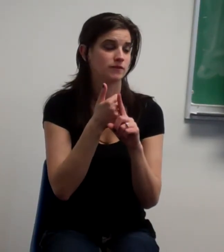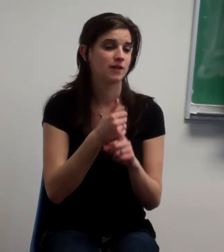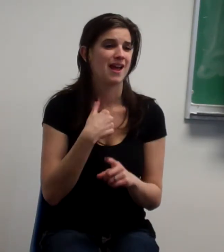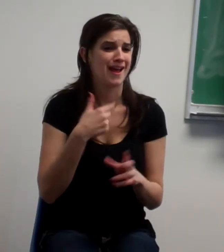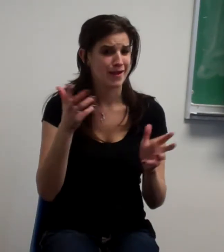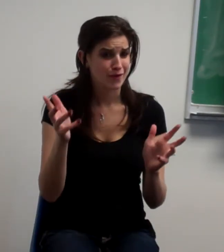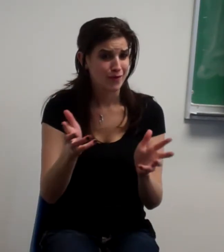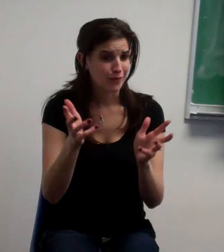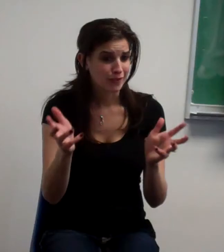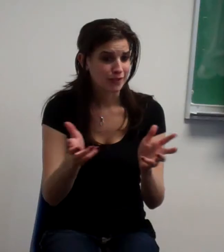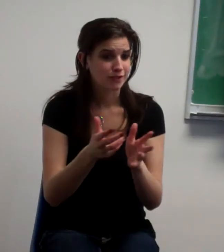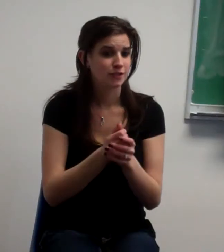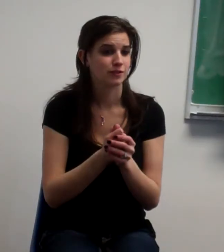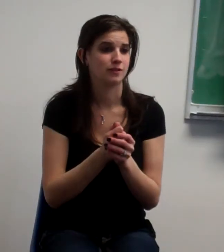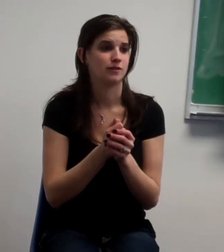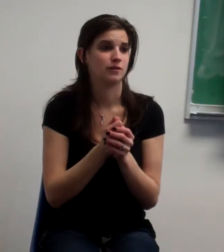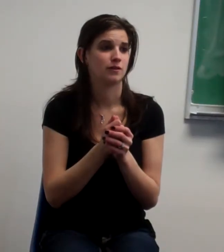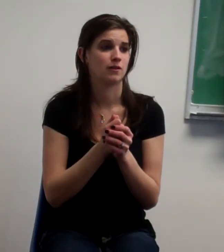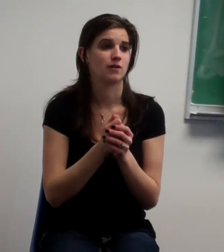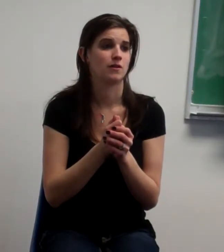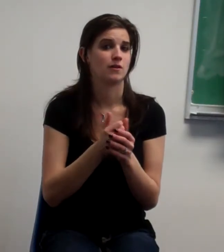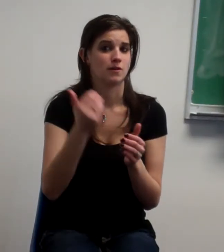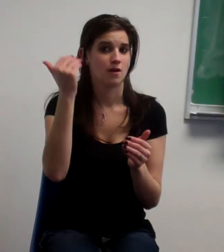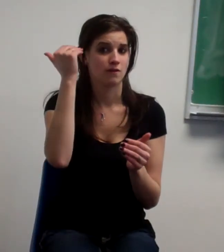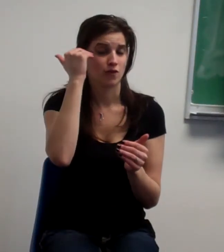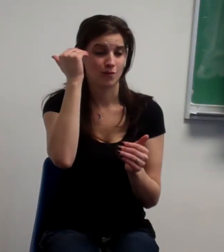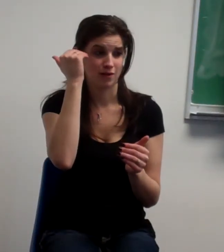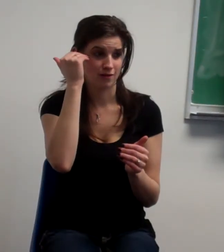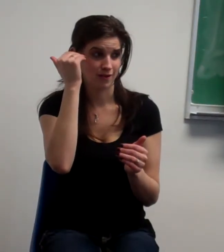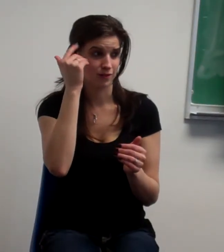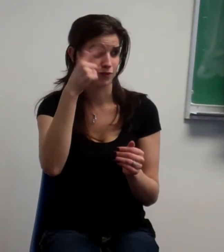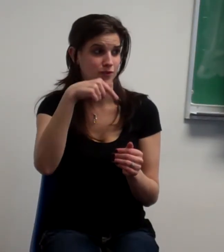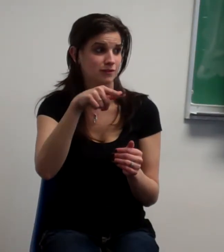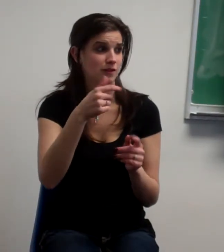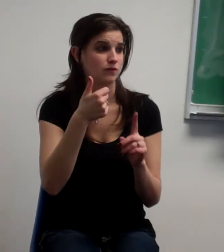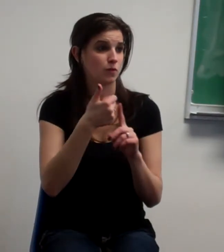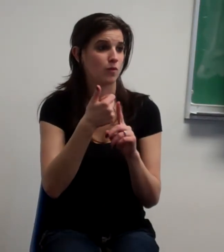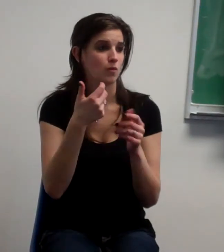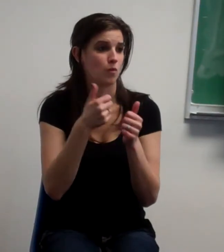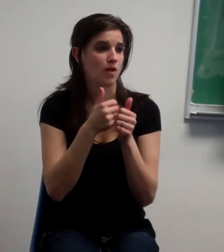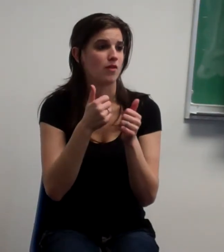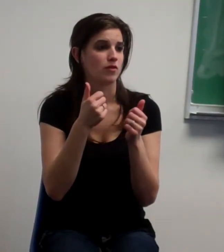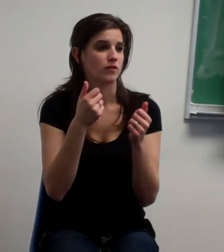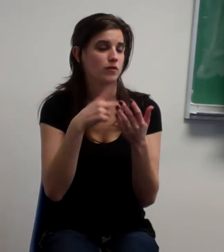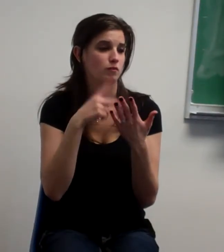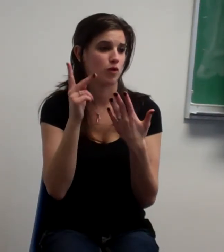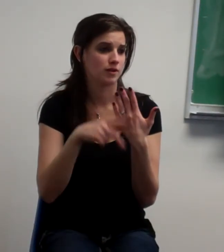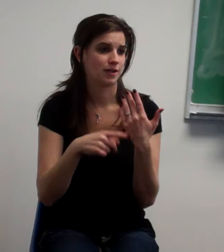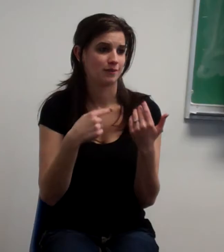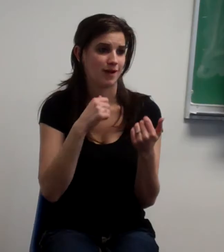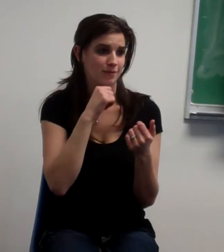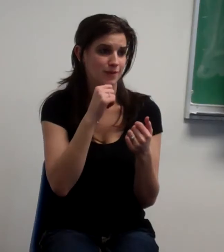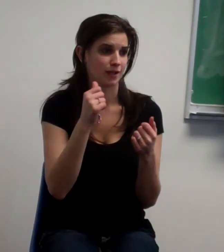to familiarize yourself with the final project. We will talk about it more. I'm not going to go through and say exactly what this thing is all over again.